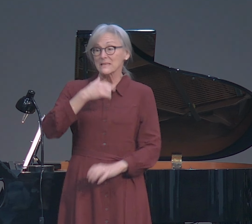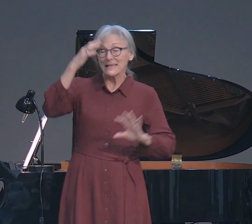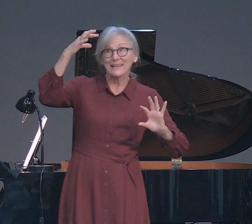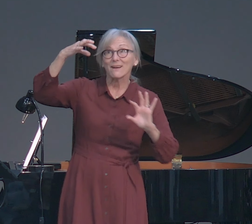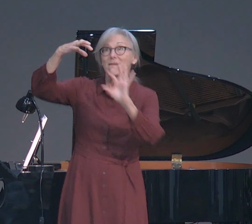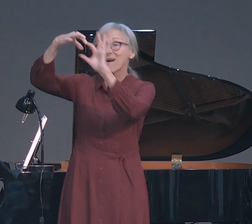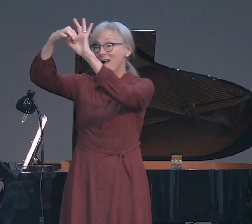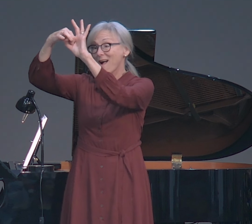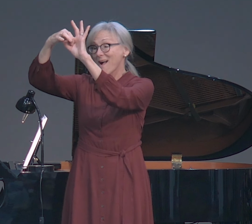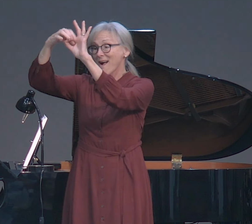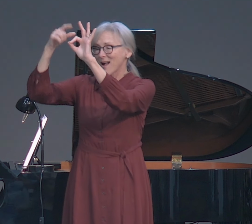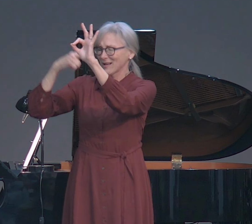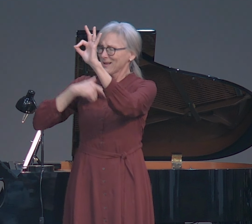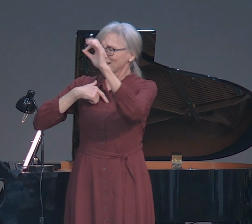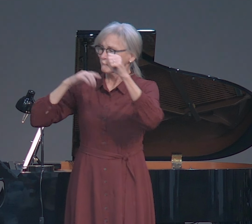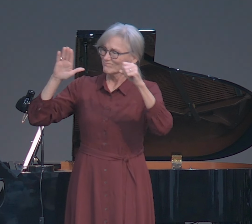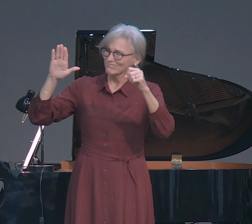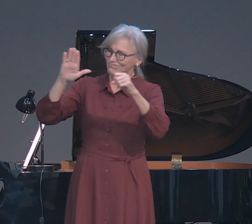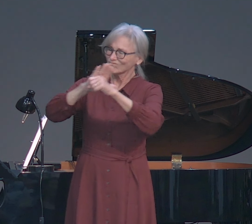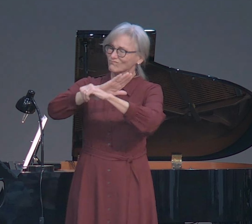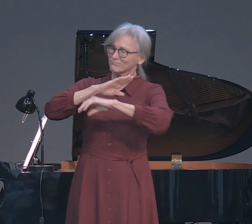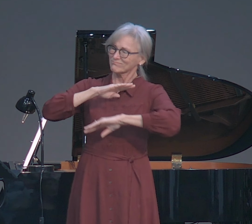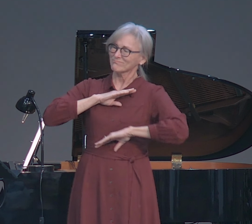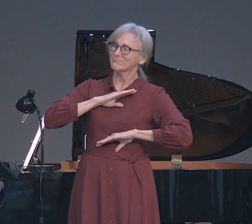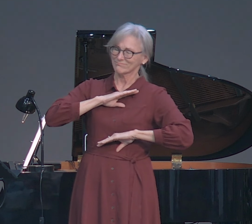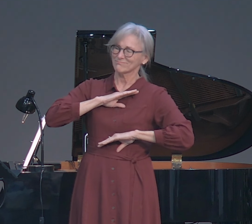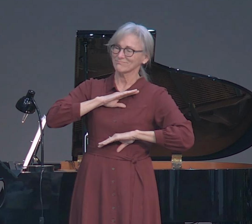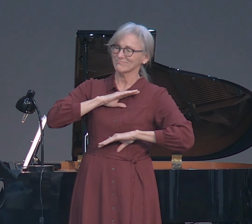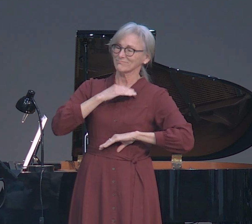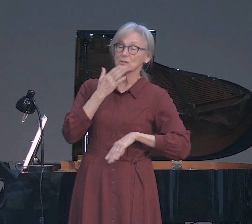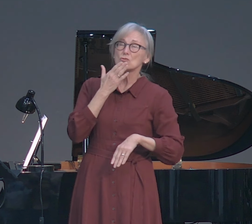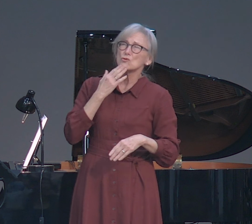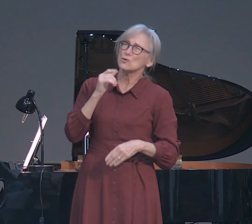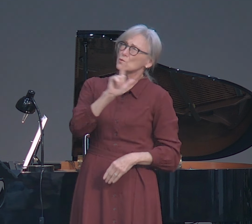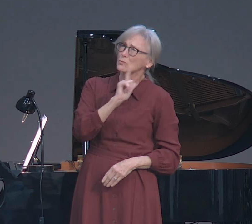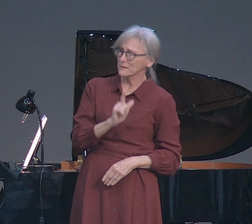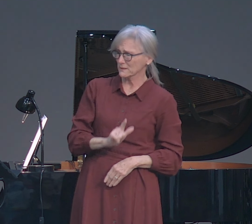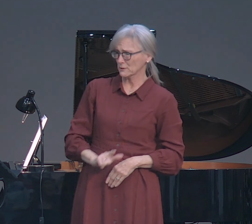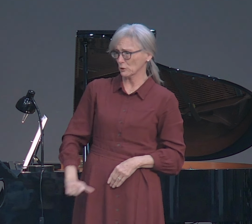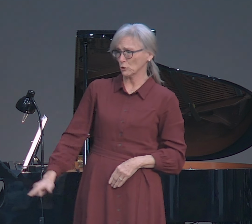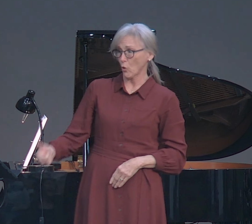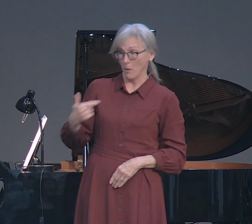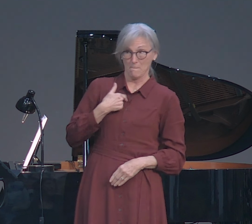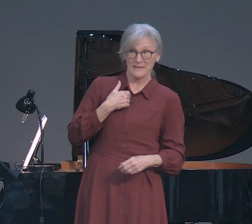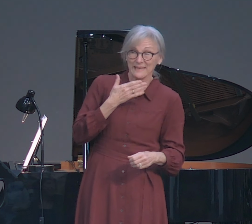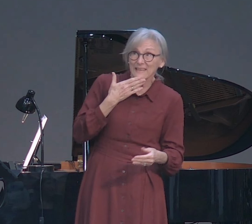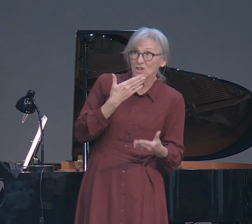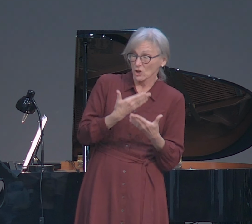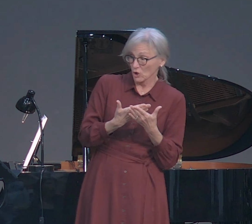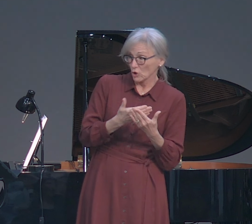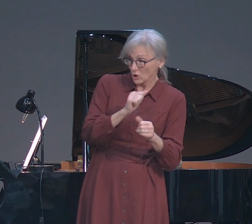Complete in thee, no work of mine may take,